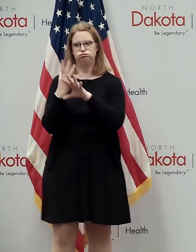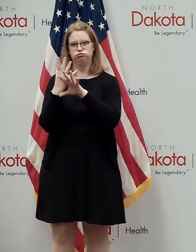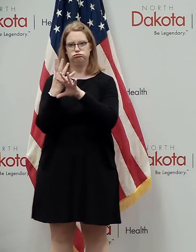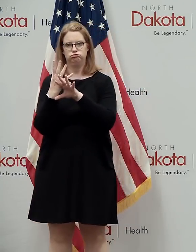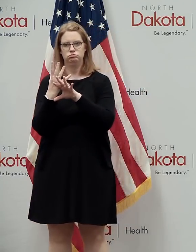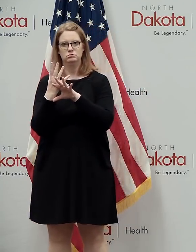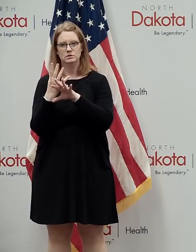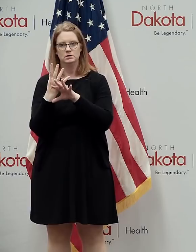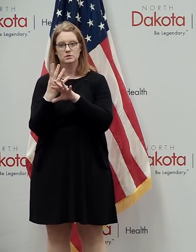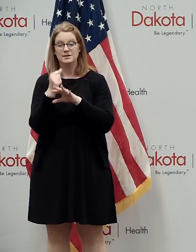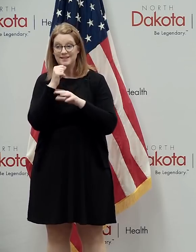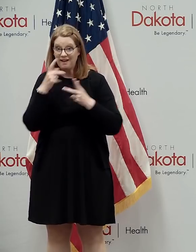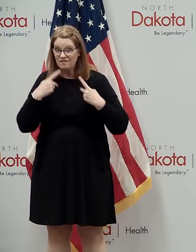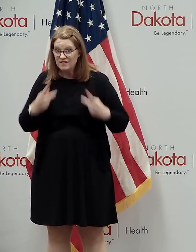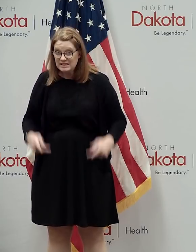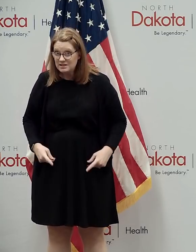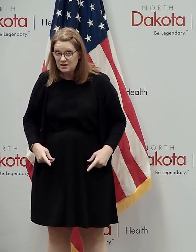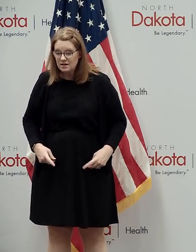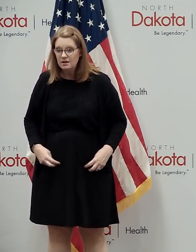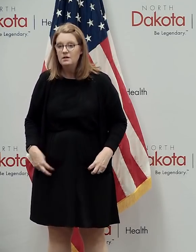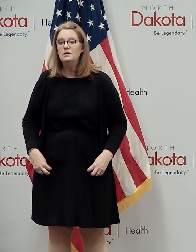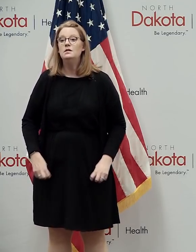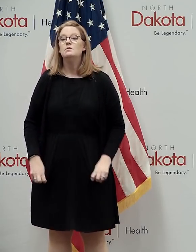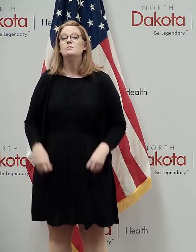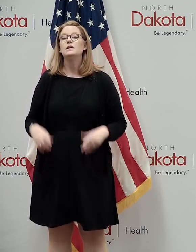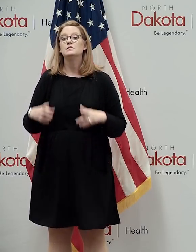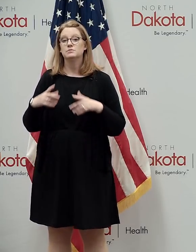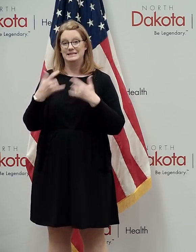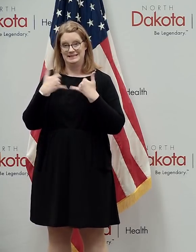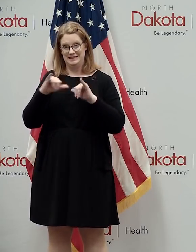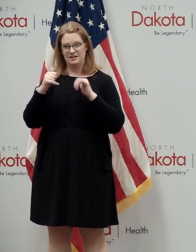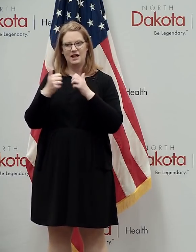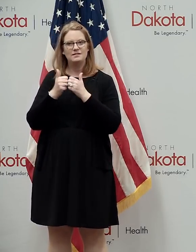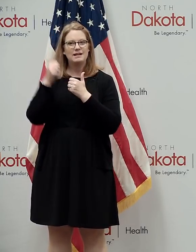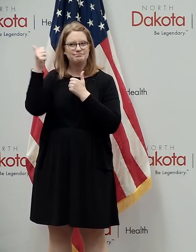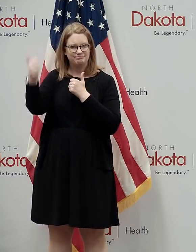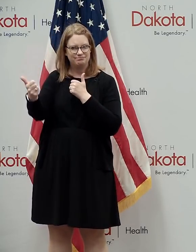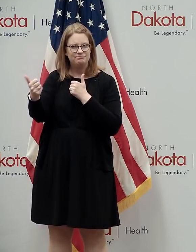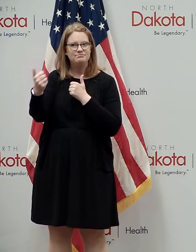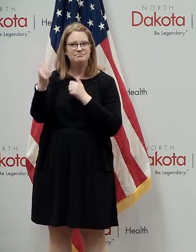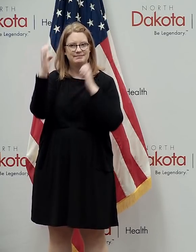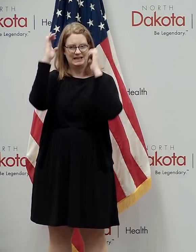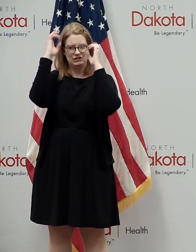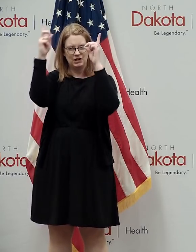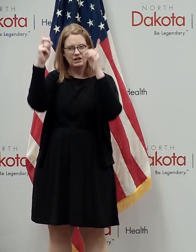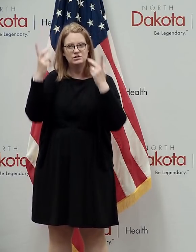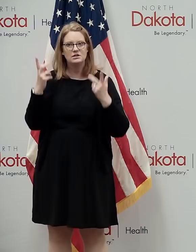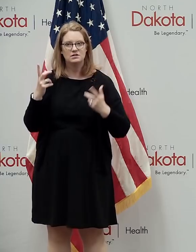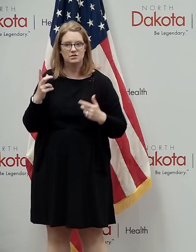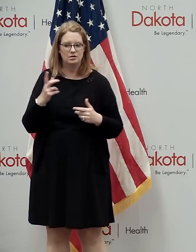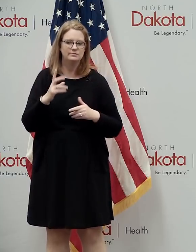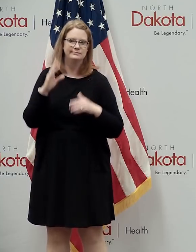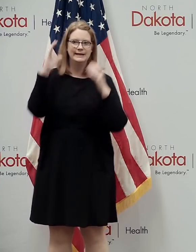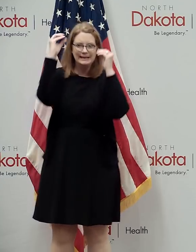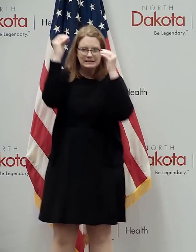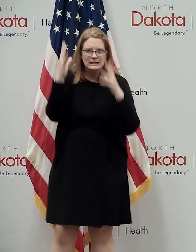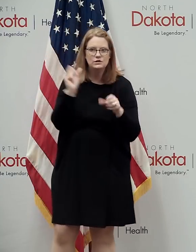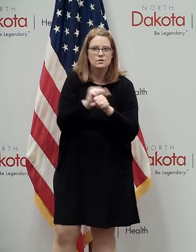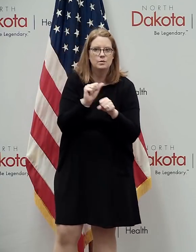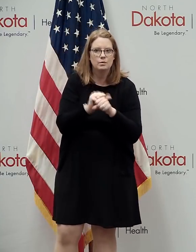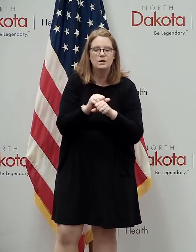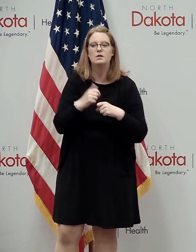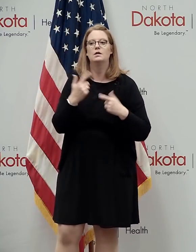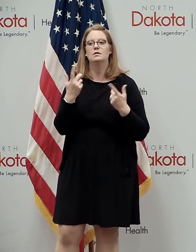open, not physically open, but back doing distance education, and all the effort that went into providing that, making